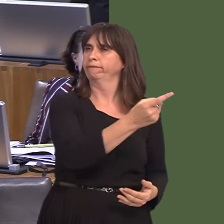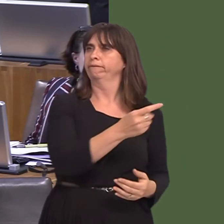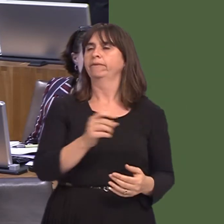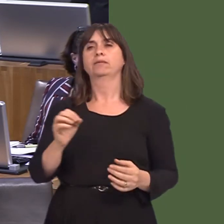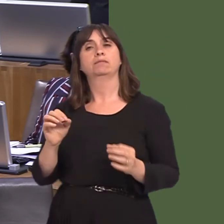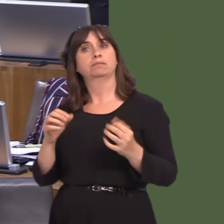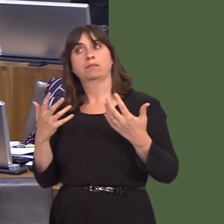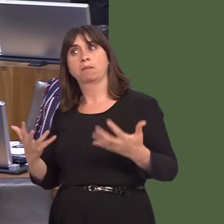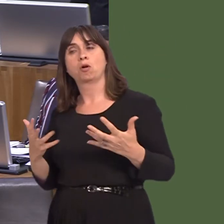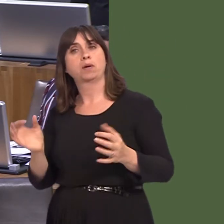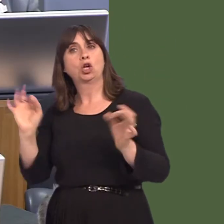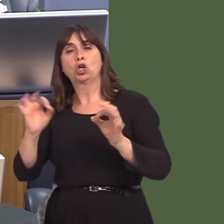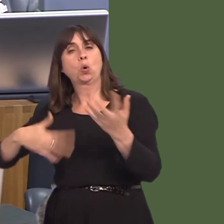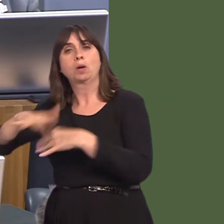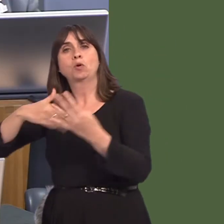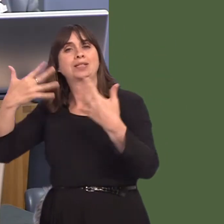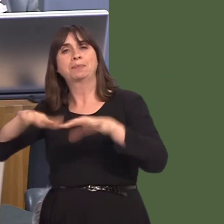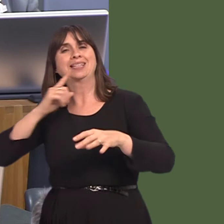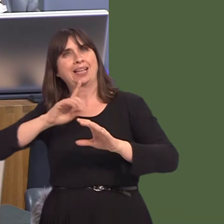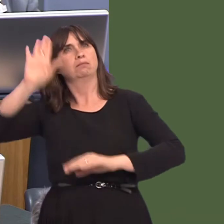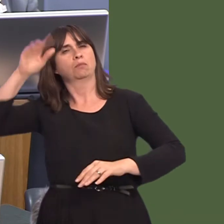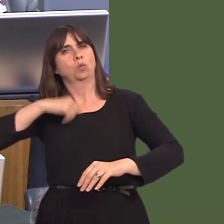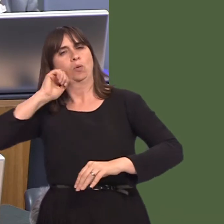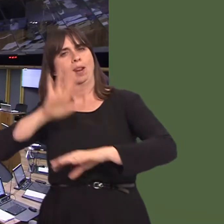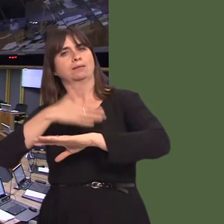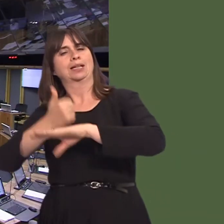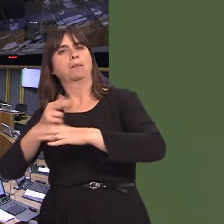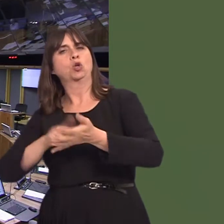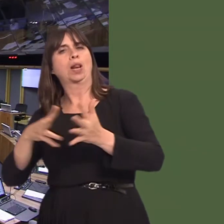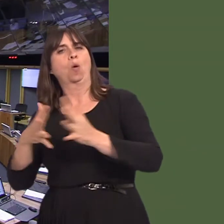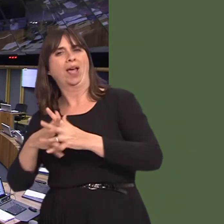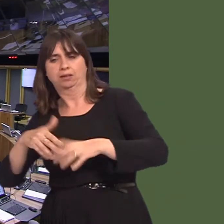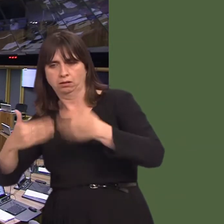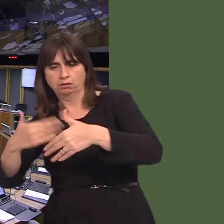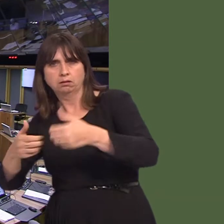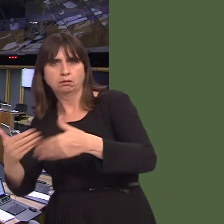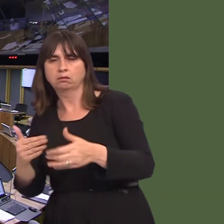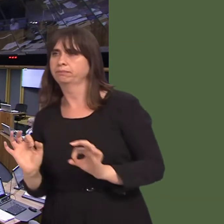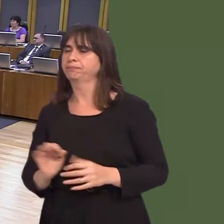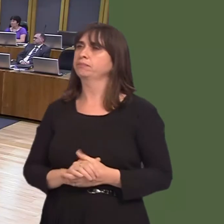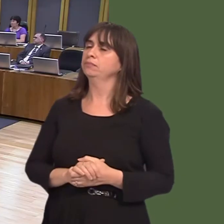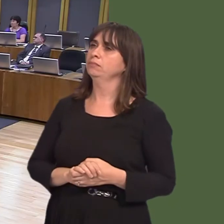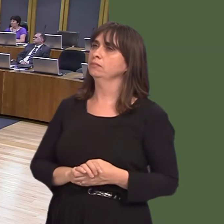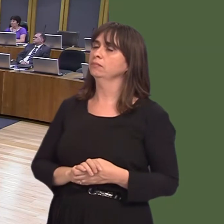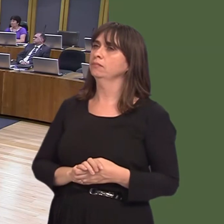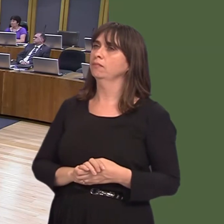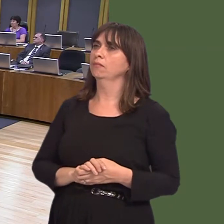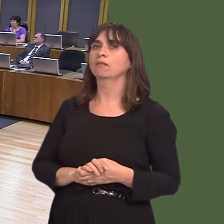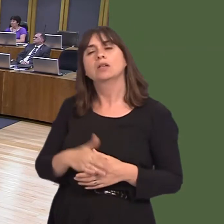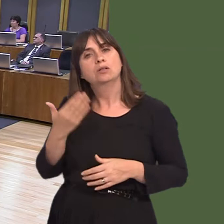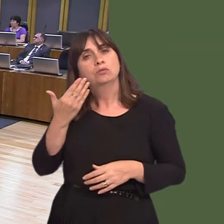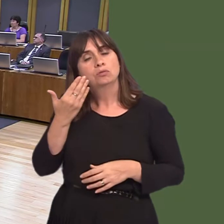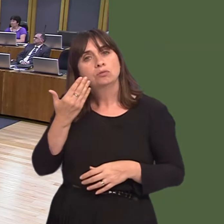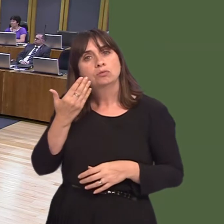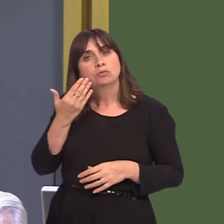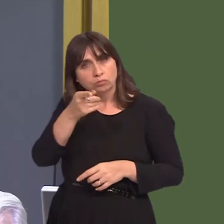as far as I'm aware, has volunteered. Question 8. Question 8, Stone Bowden. Will the First Minister make a statement on recent actions the Welsh Government